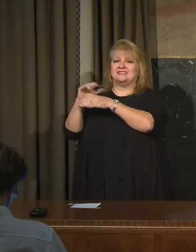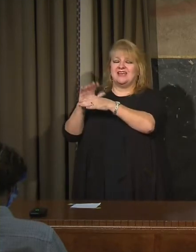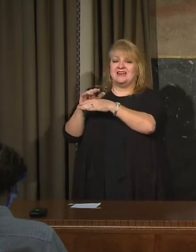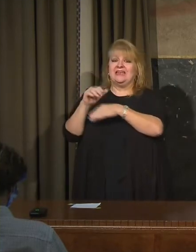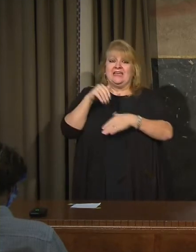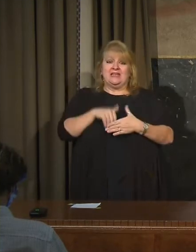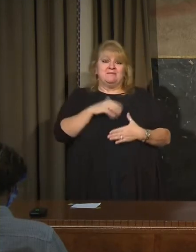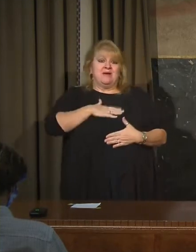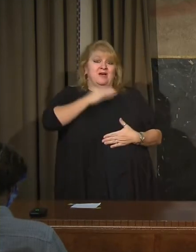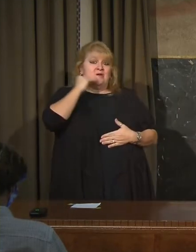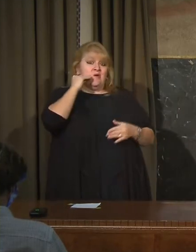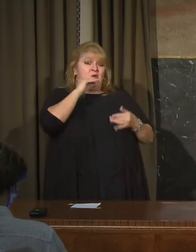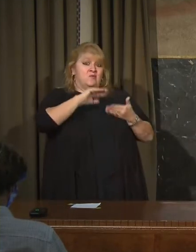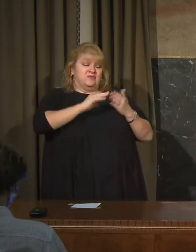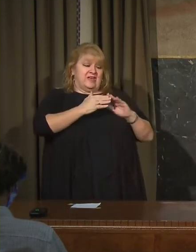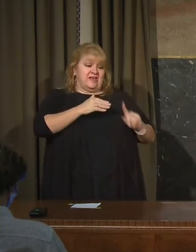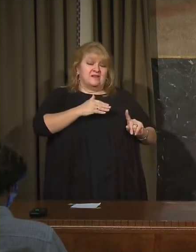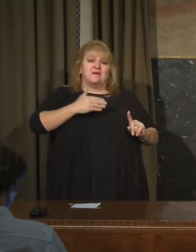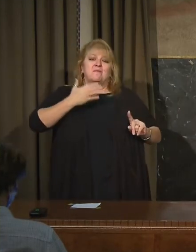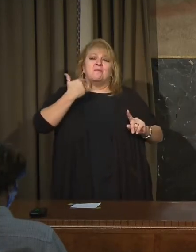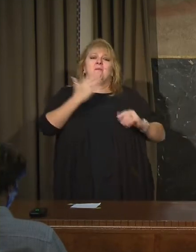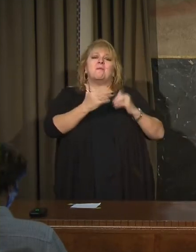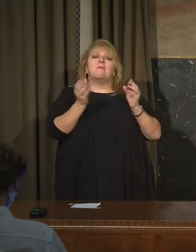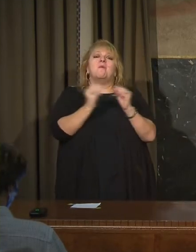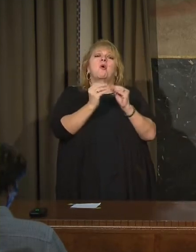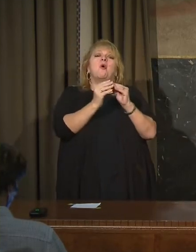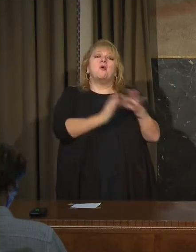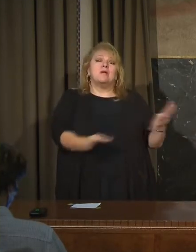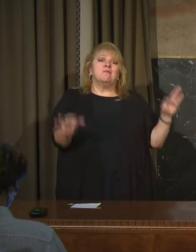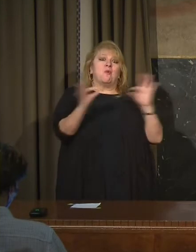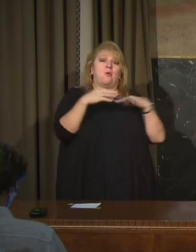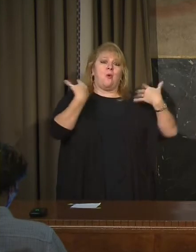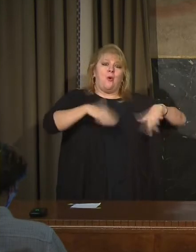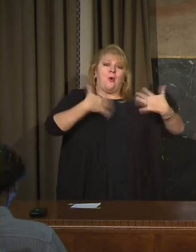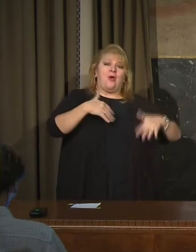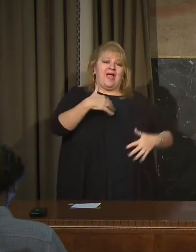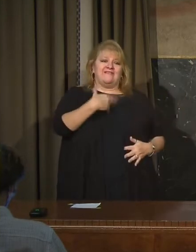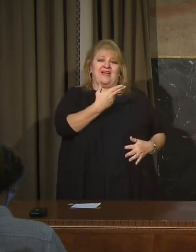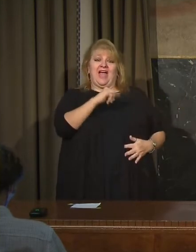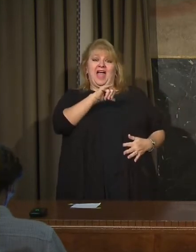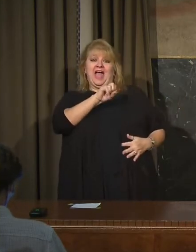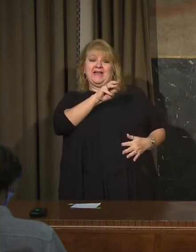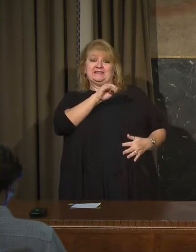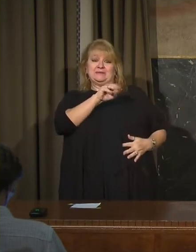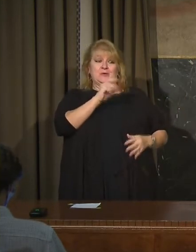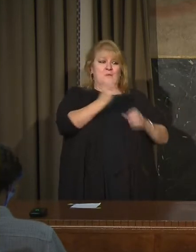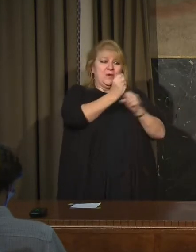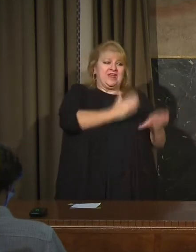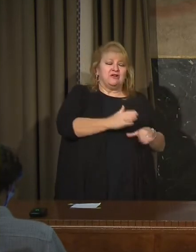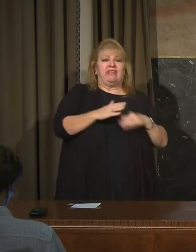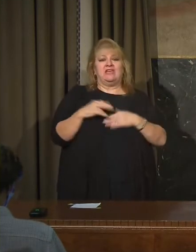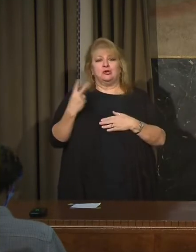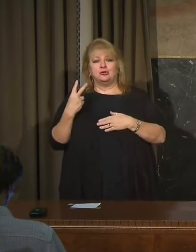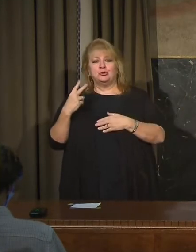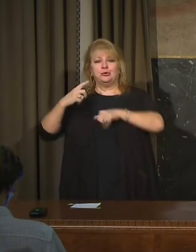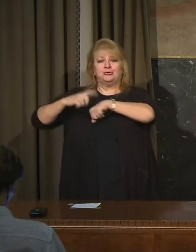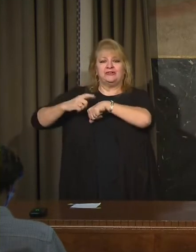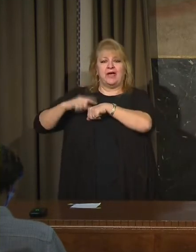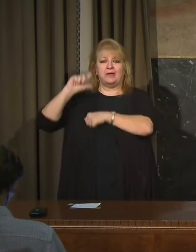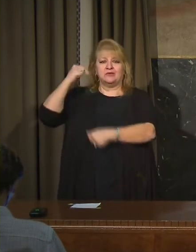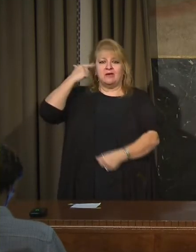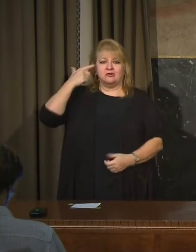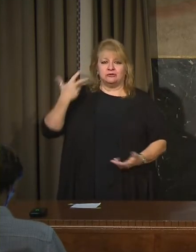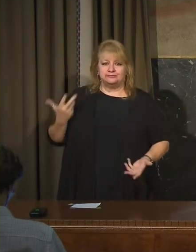bigger deal for them to have a Heisman winner than a two-term governor. But Ameet is certainly on the map. And I do want to